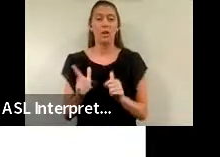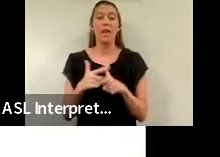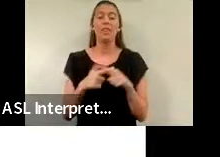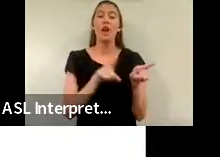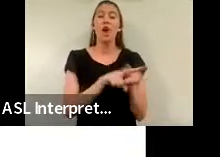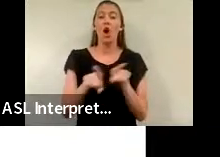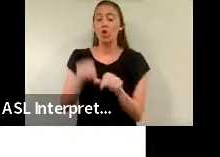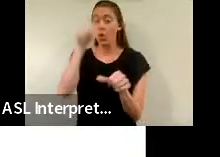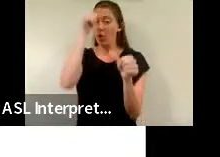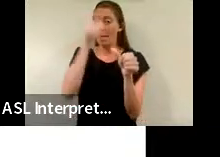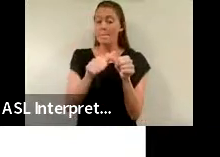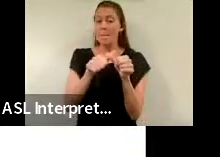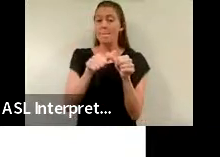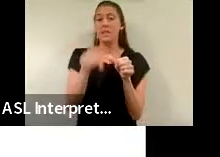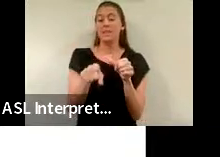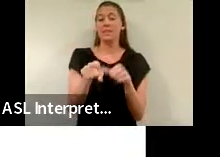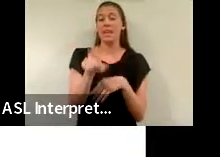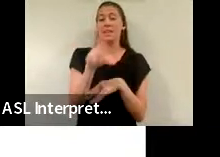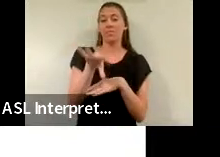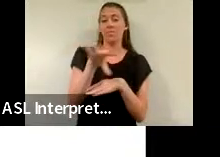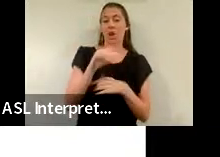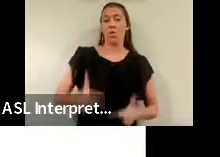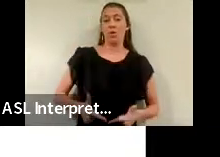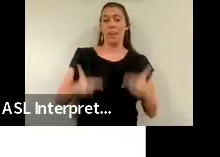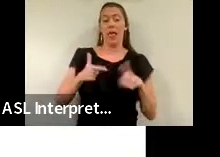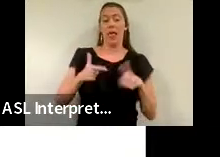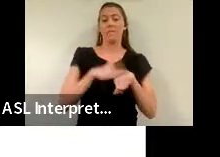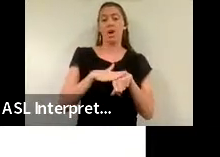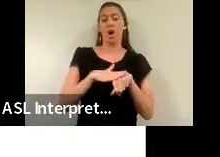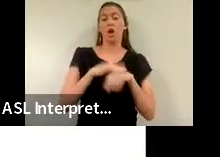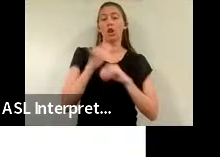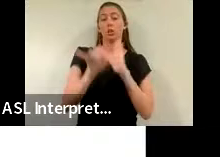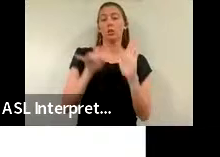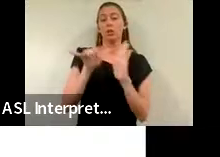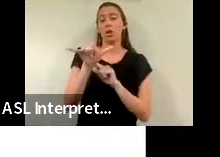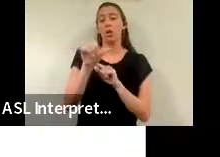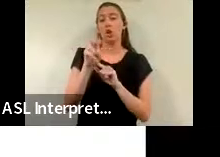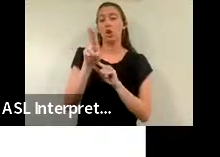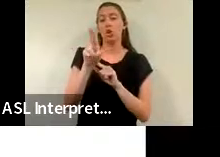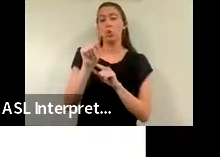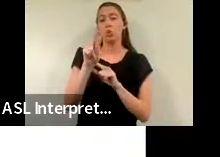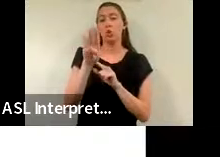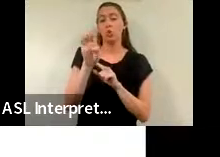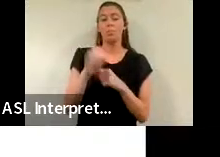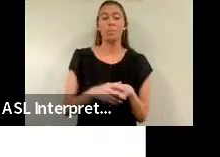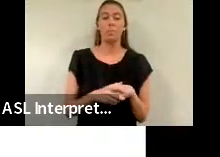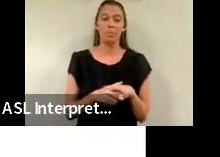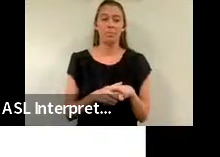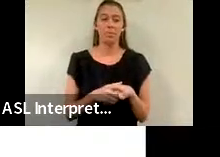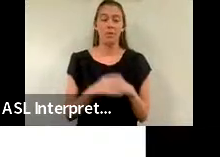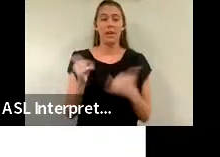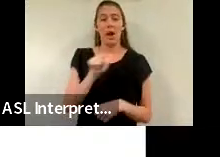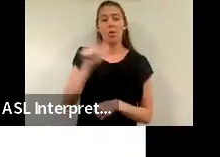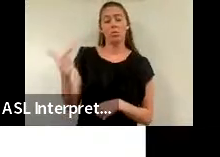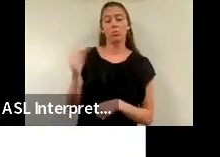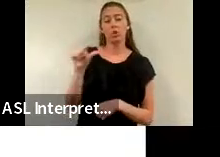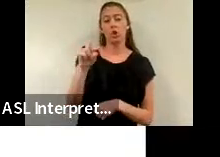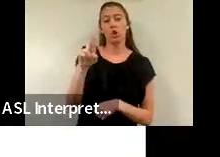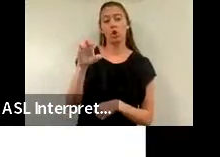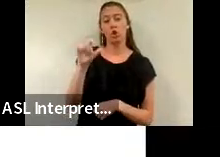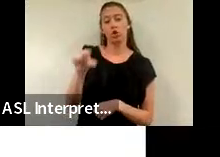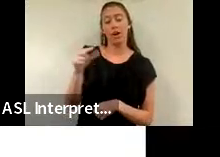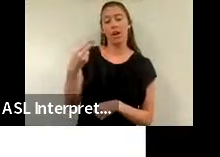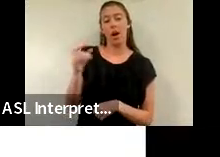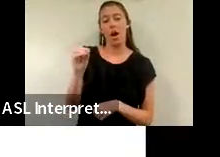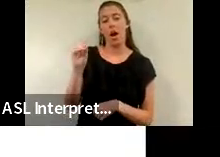YouTube. And I would love to pass things over to one of our co-chairs, Greg Hodge.